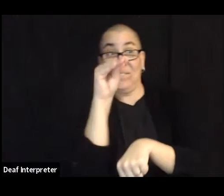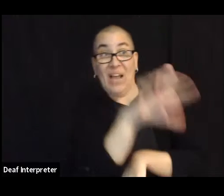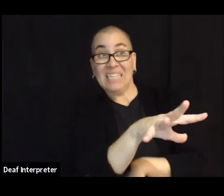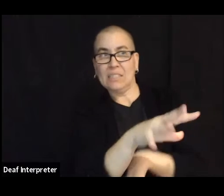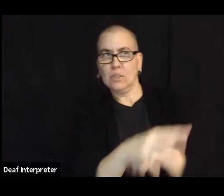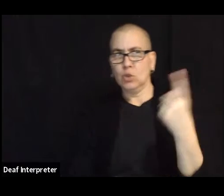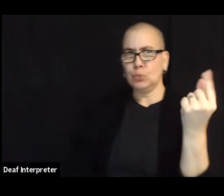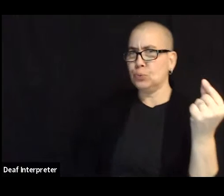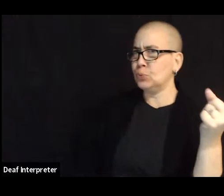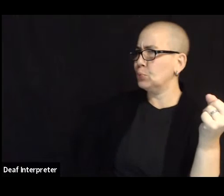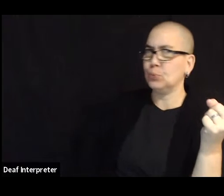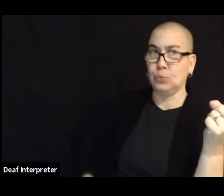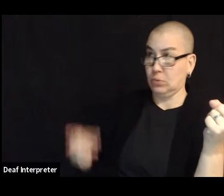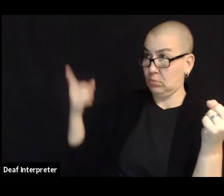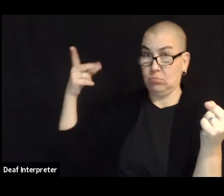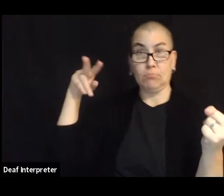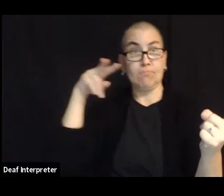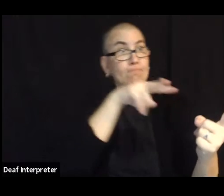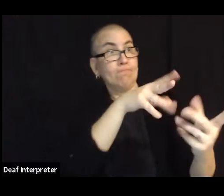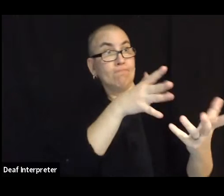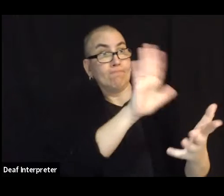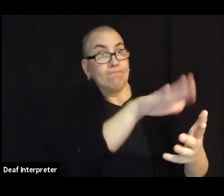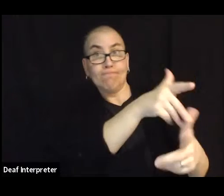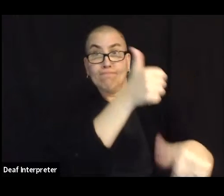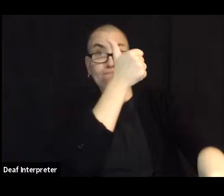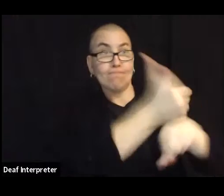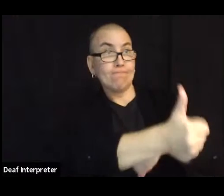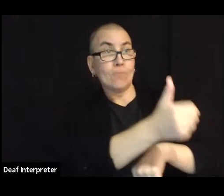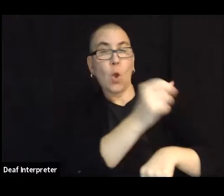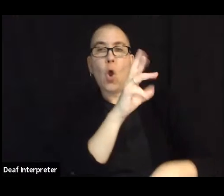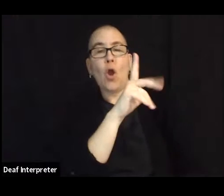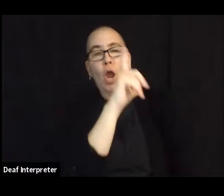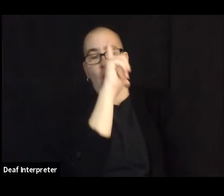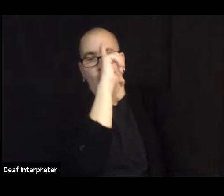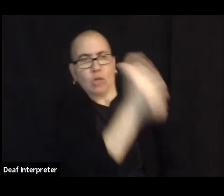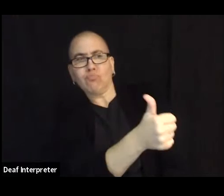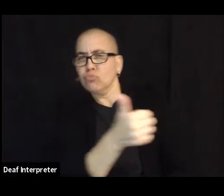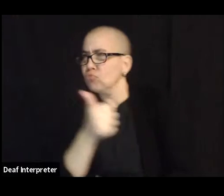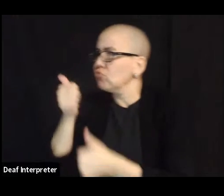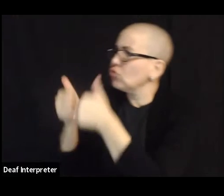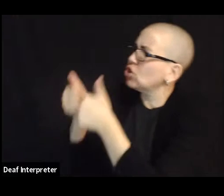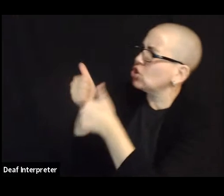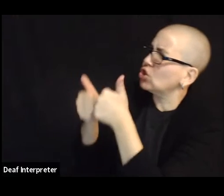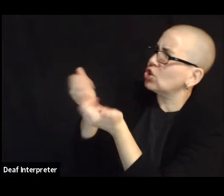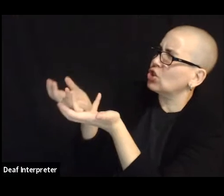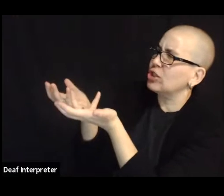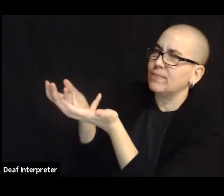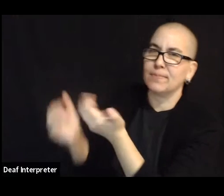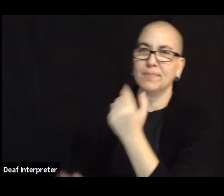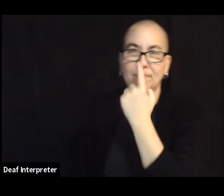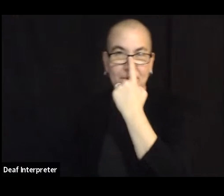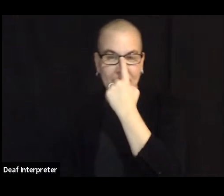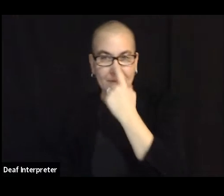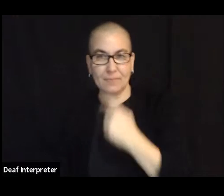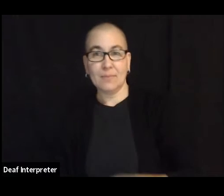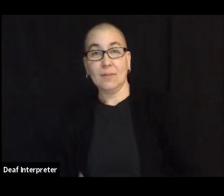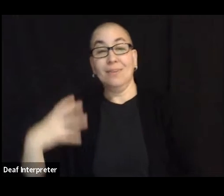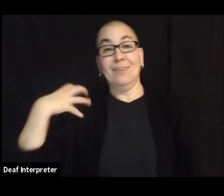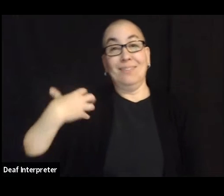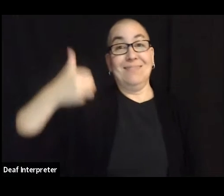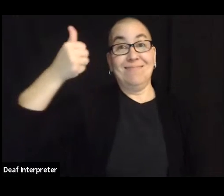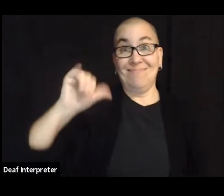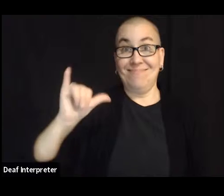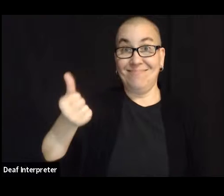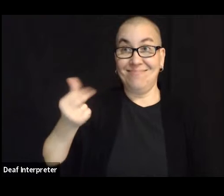end of the day, at their discretion? This is Jan. I'll start. Yes, it is guidance. It's sort